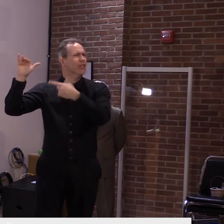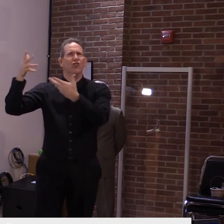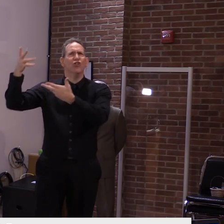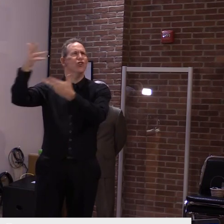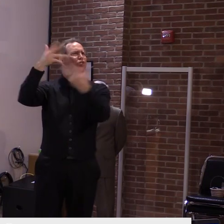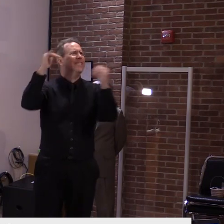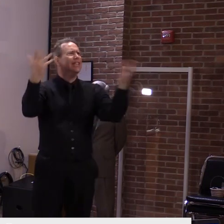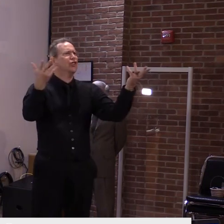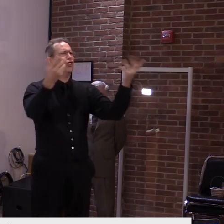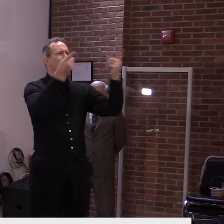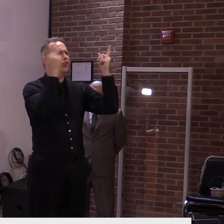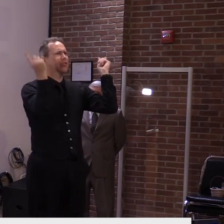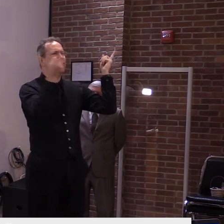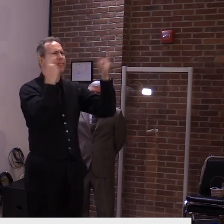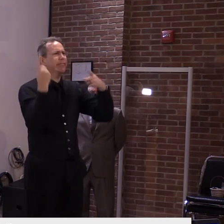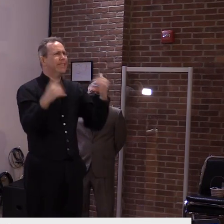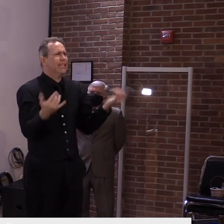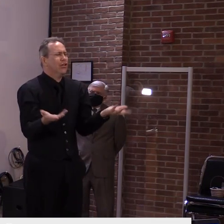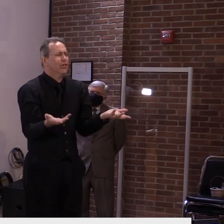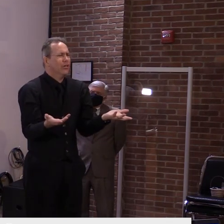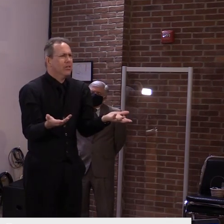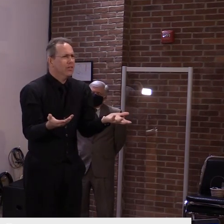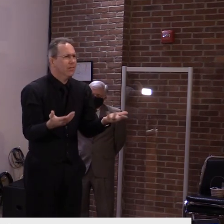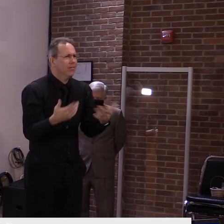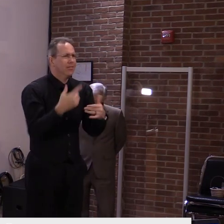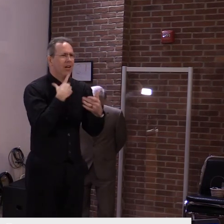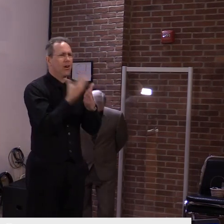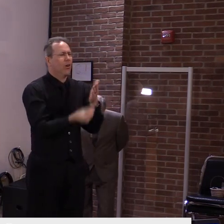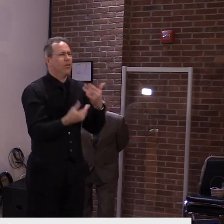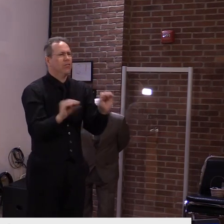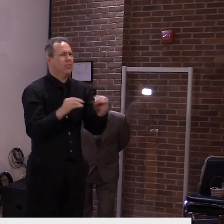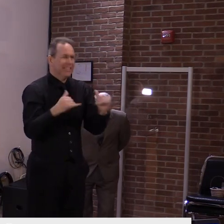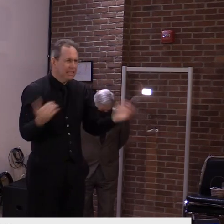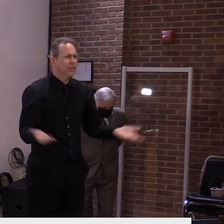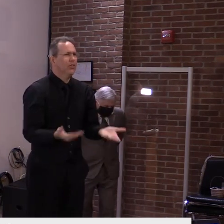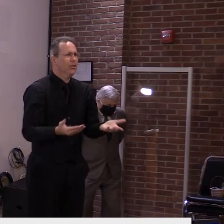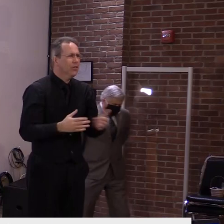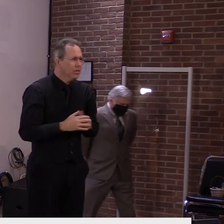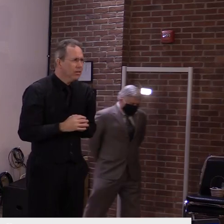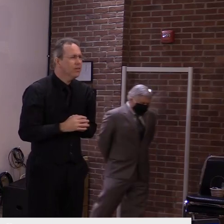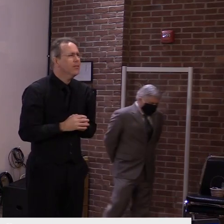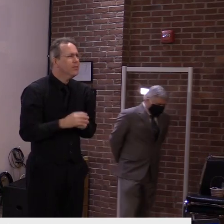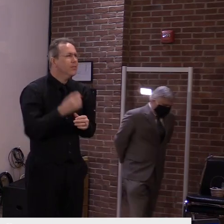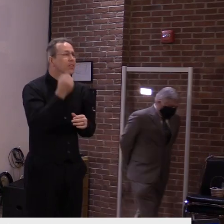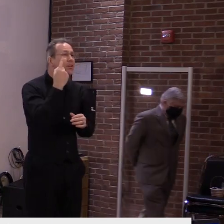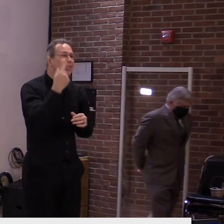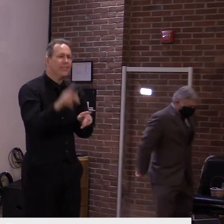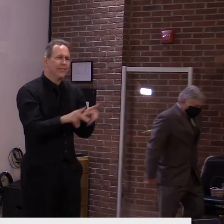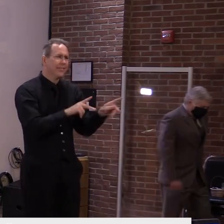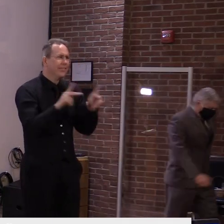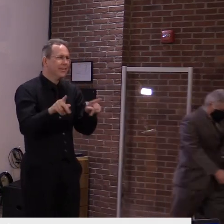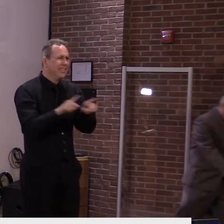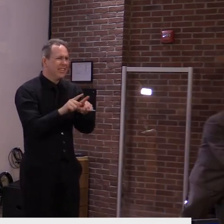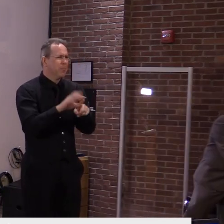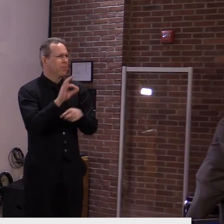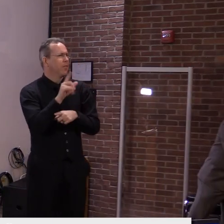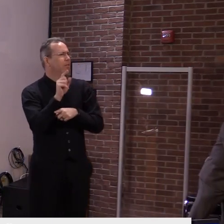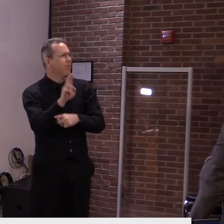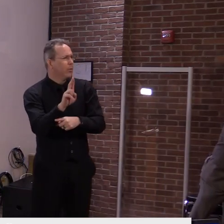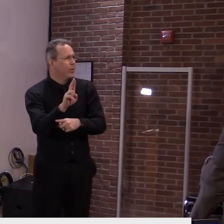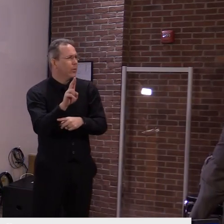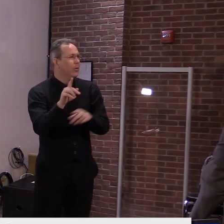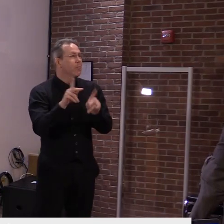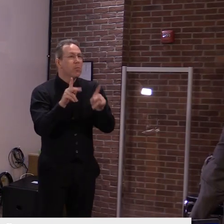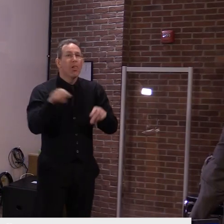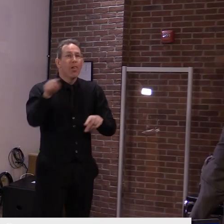all. But the reality is, even during a flu season, some people who had the flu shot may still